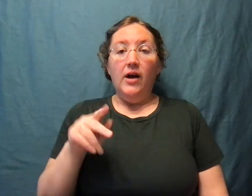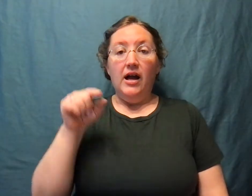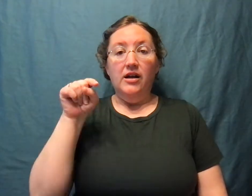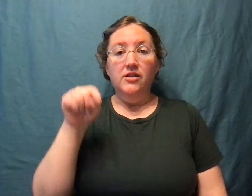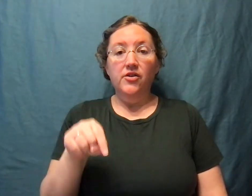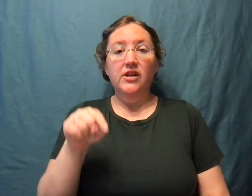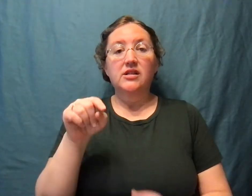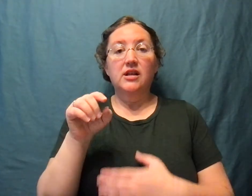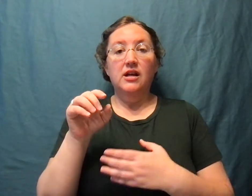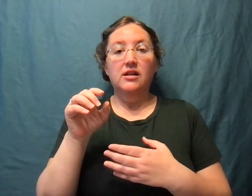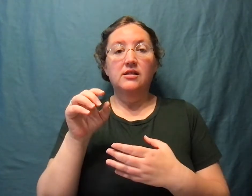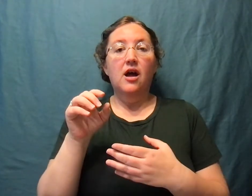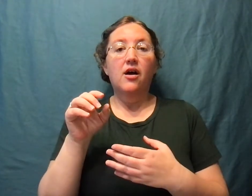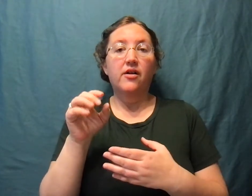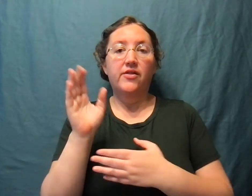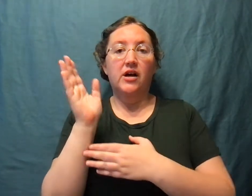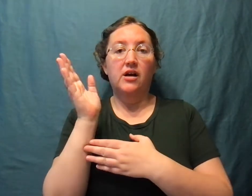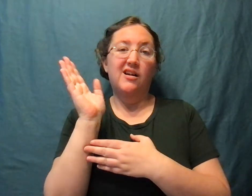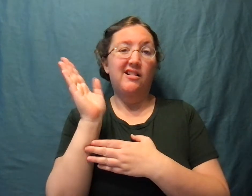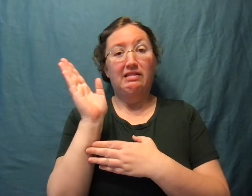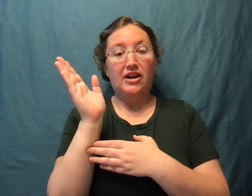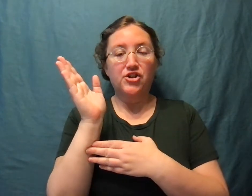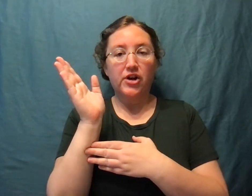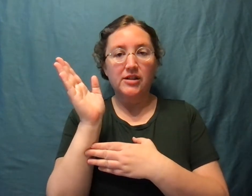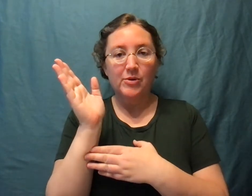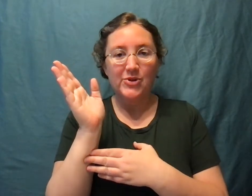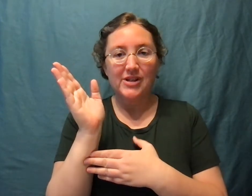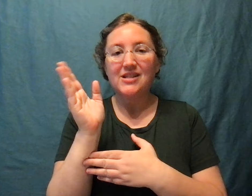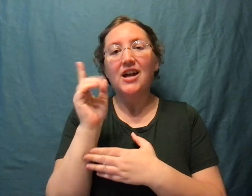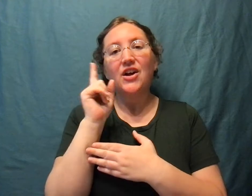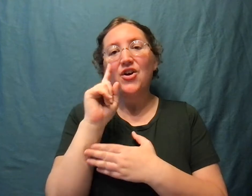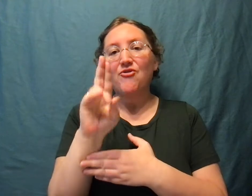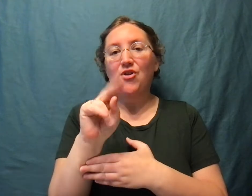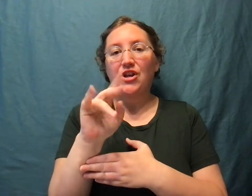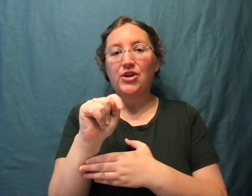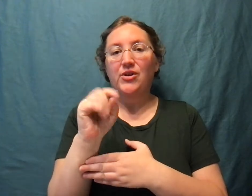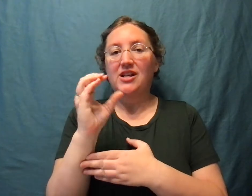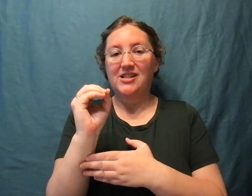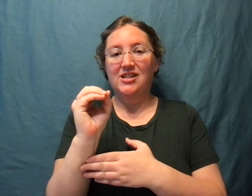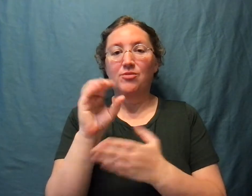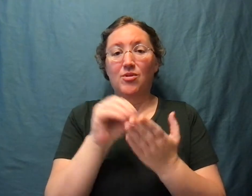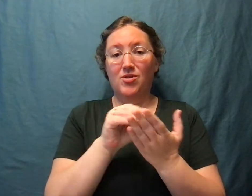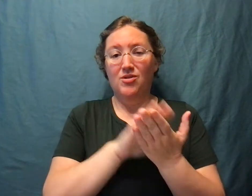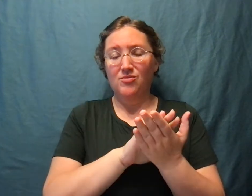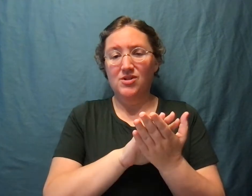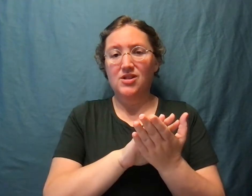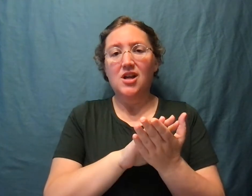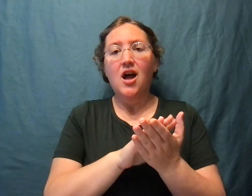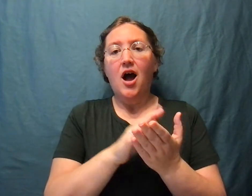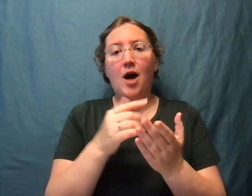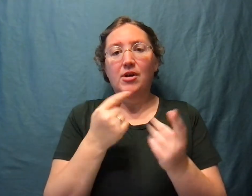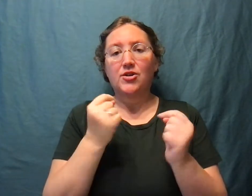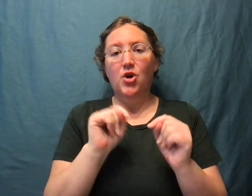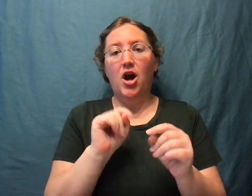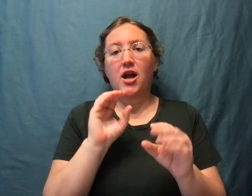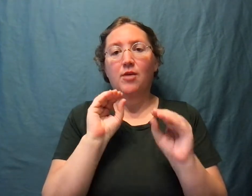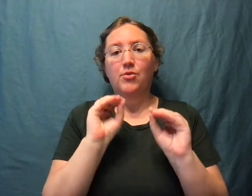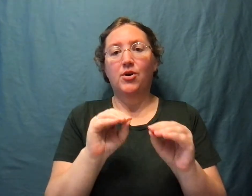Okay, so this is the lecture, I suppose you could say, for the Unit 0 notes. I'm going to try and put